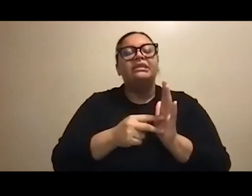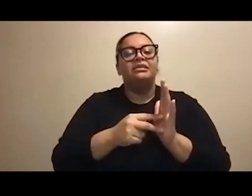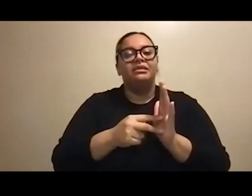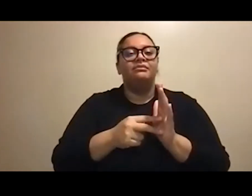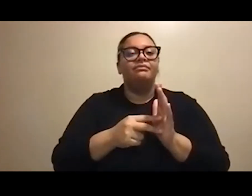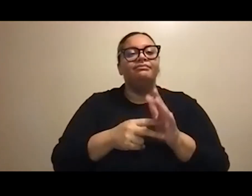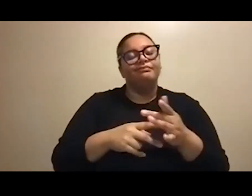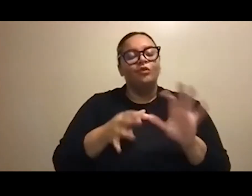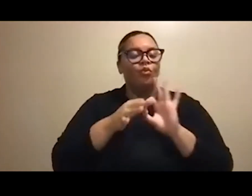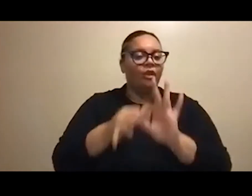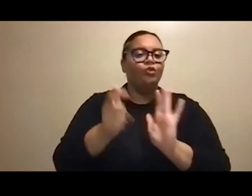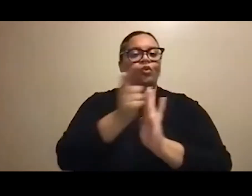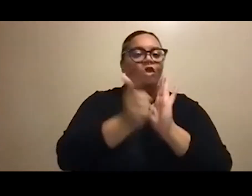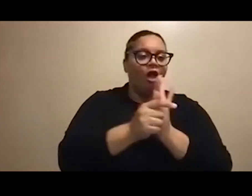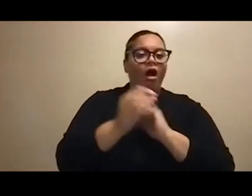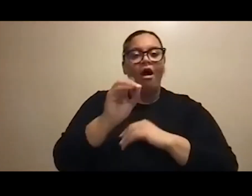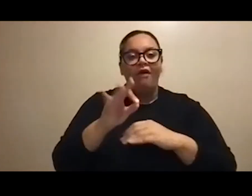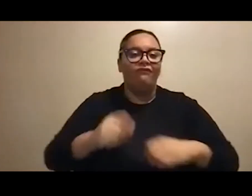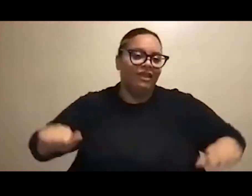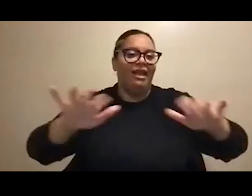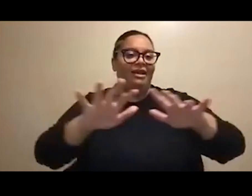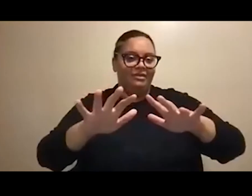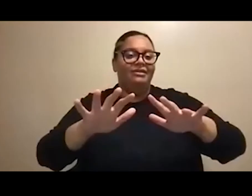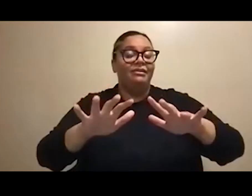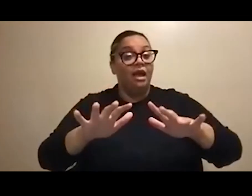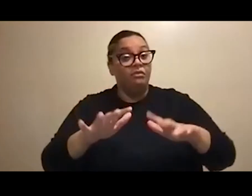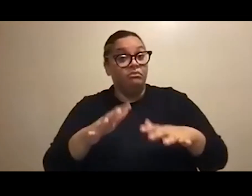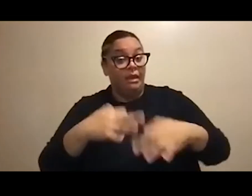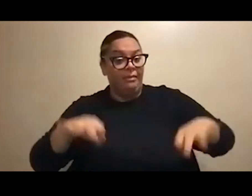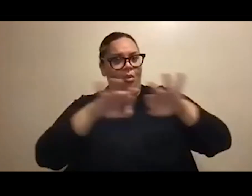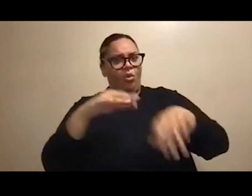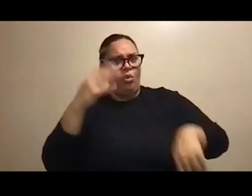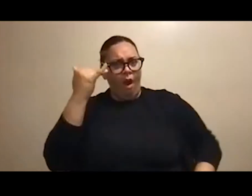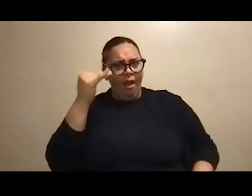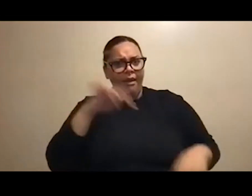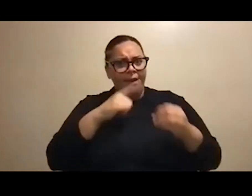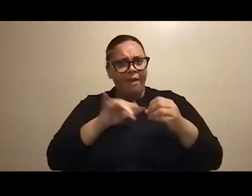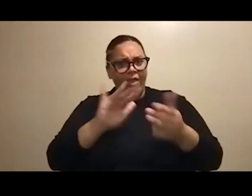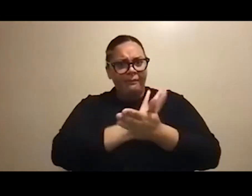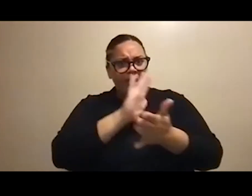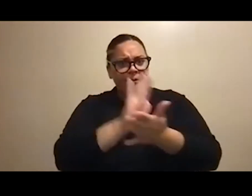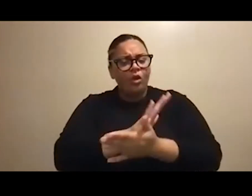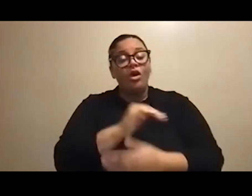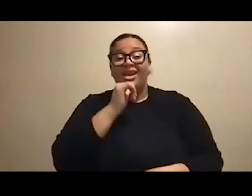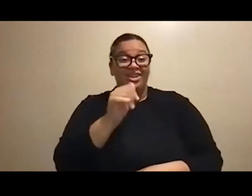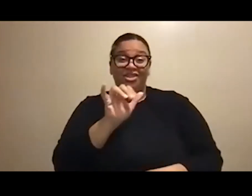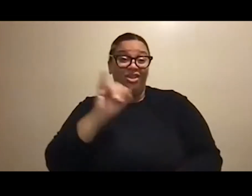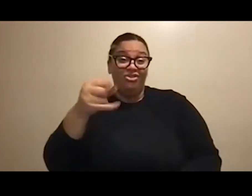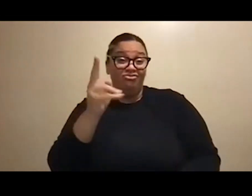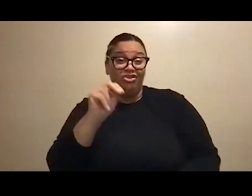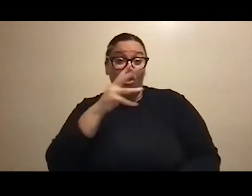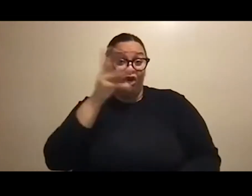the land. Now, what is so significant about Magna Carta is not that John ignored it and